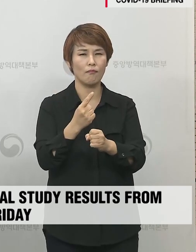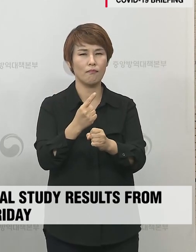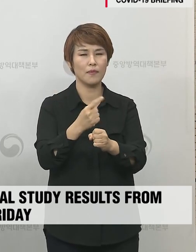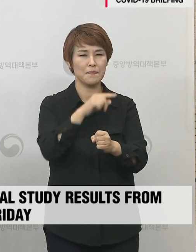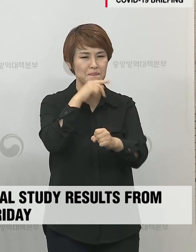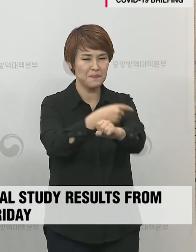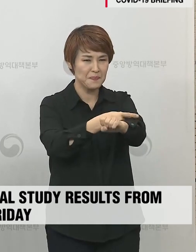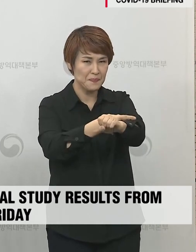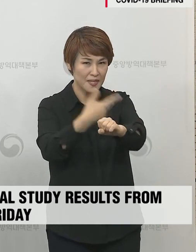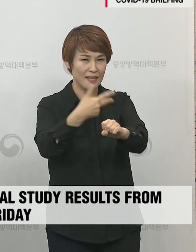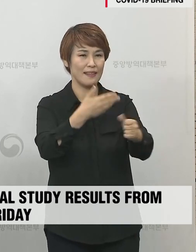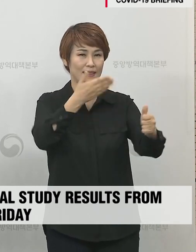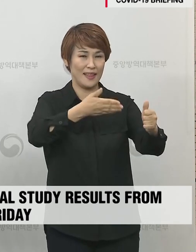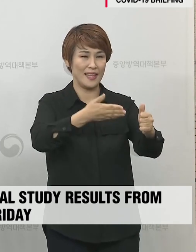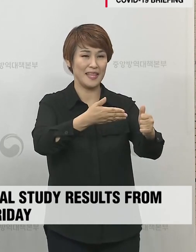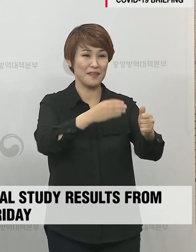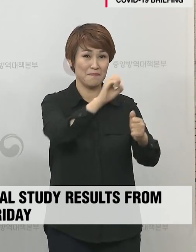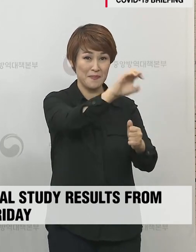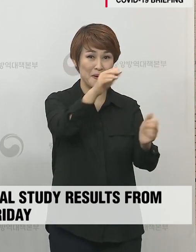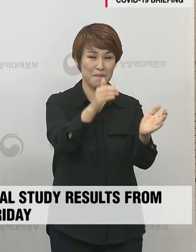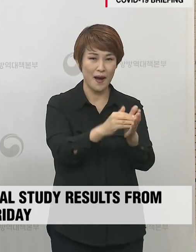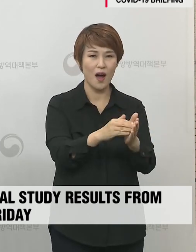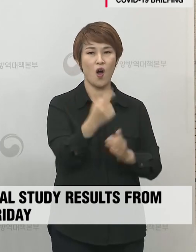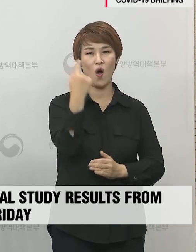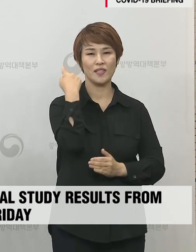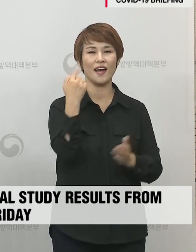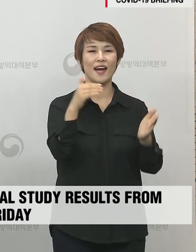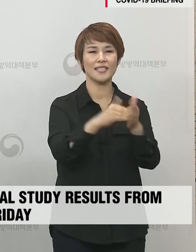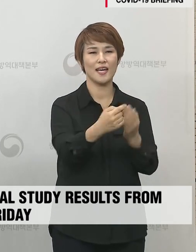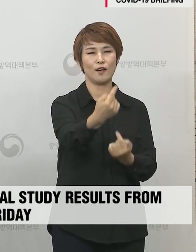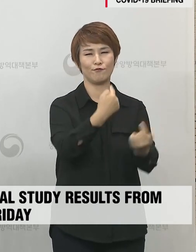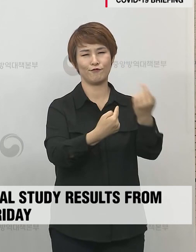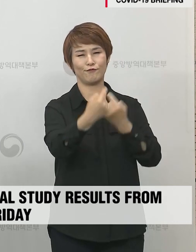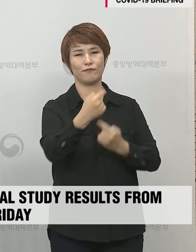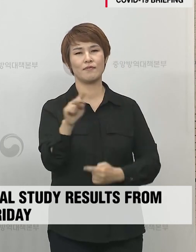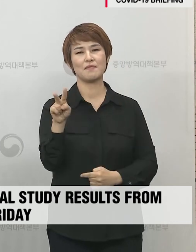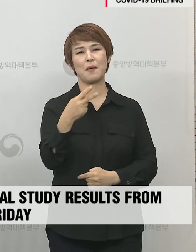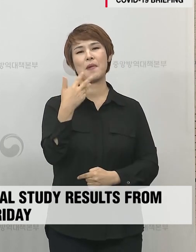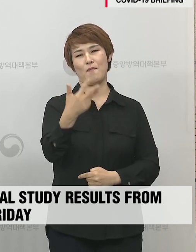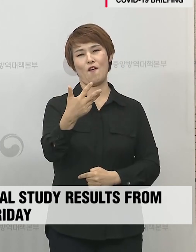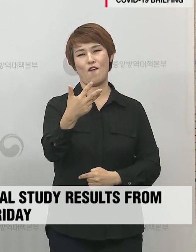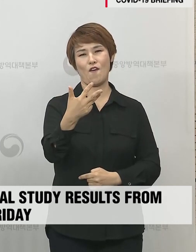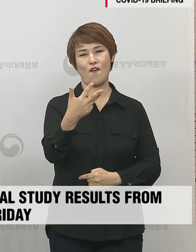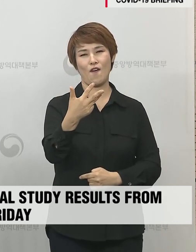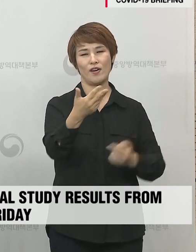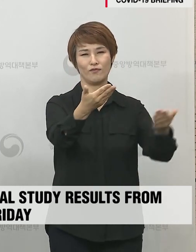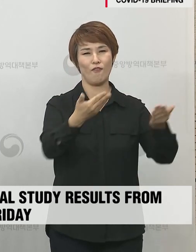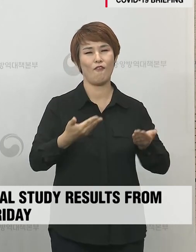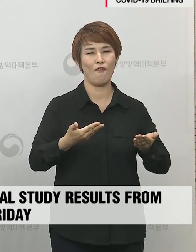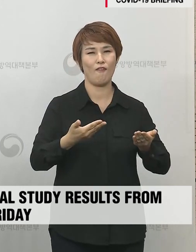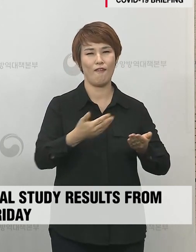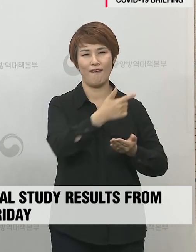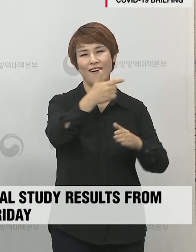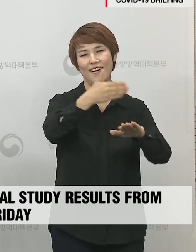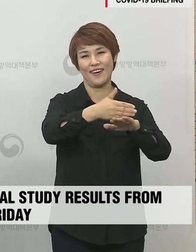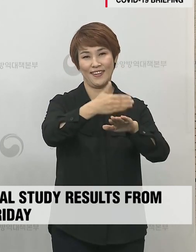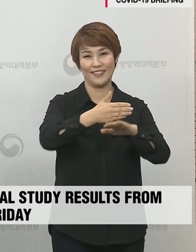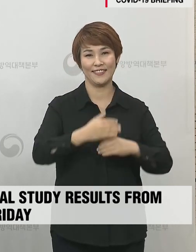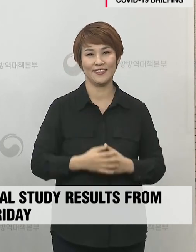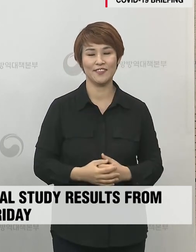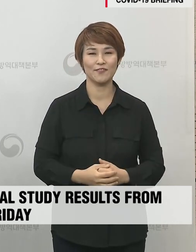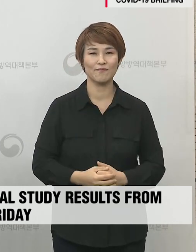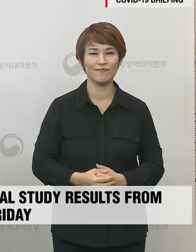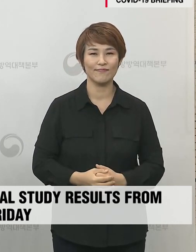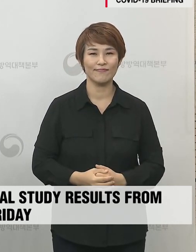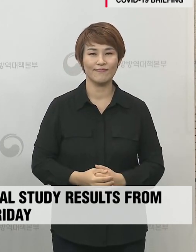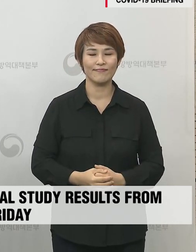people who have identified their intentions to donate their plasma samples, and a total of